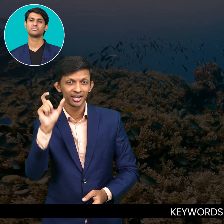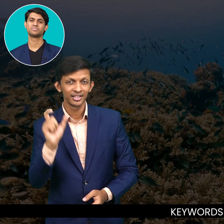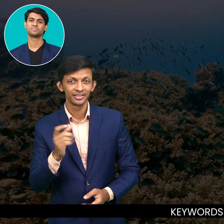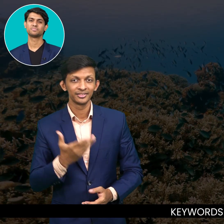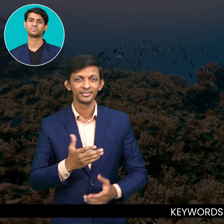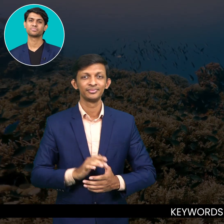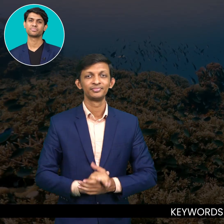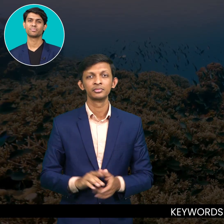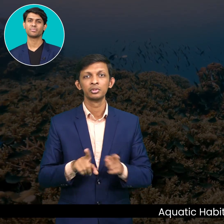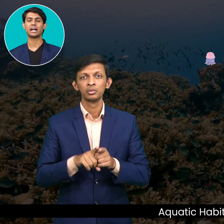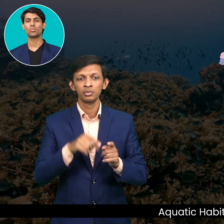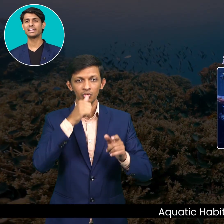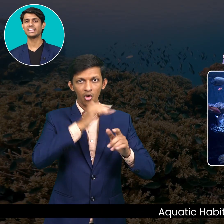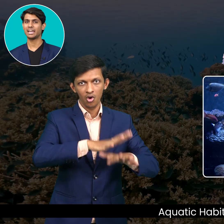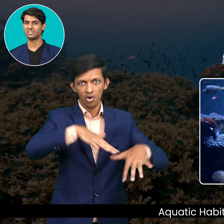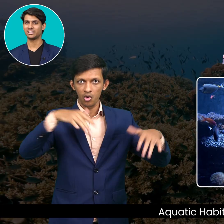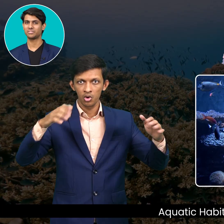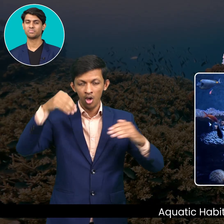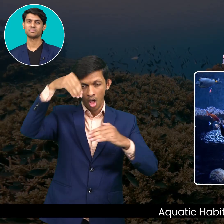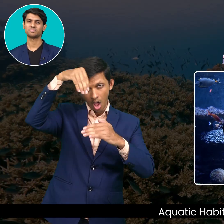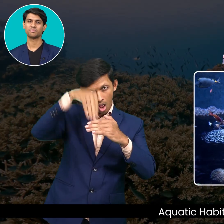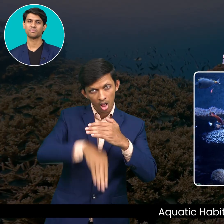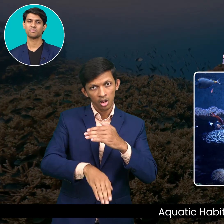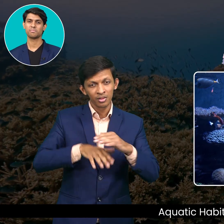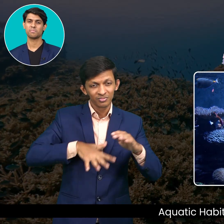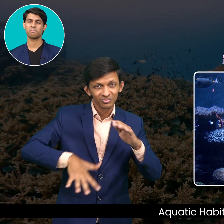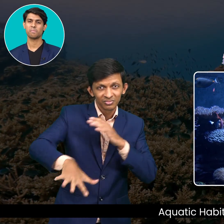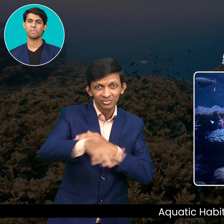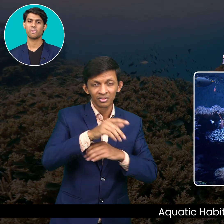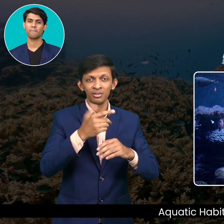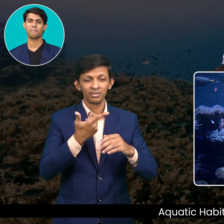Keywords: aquatic habitat,